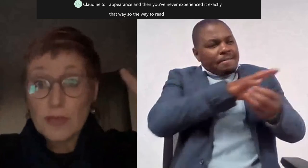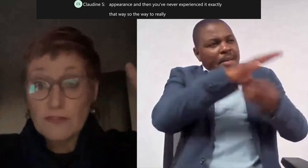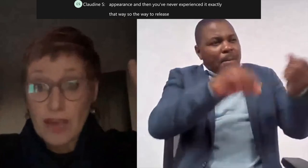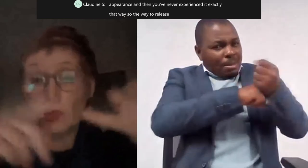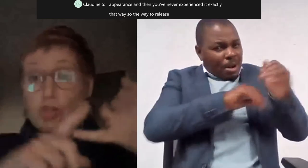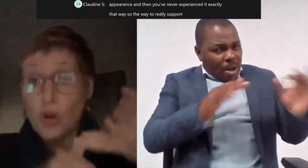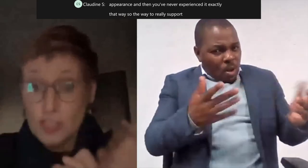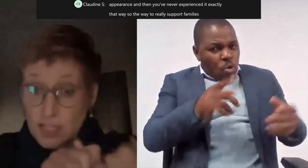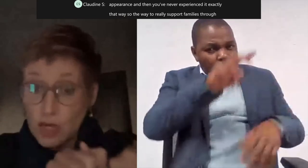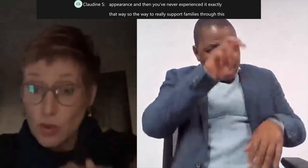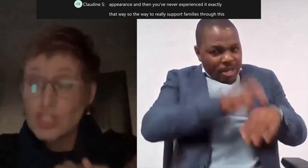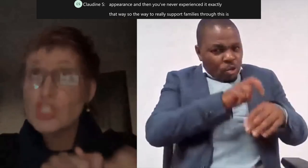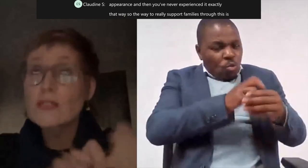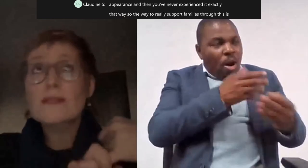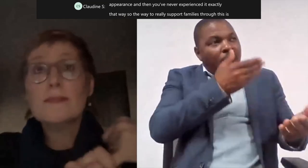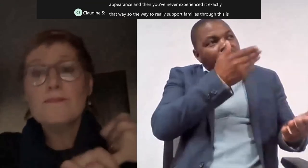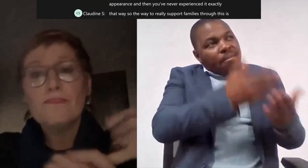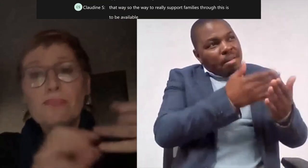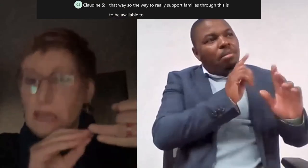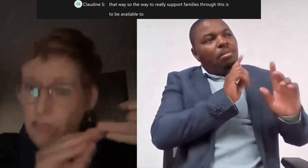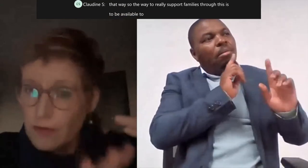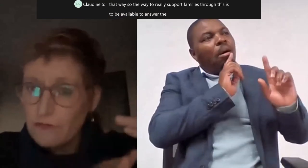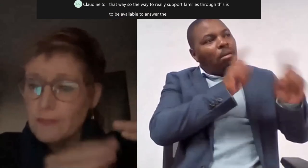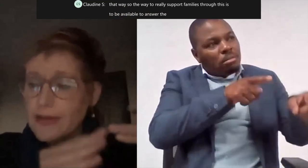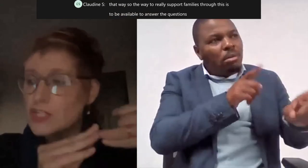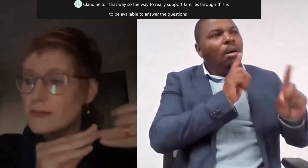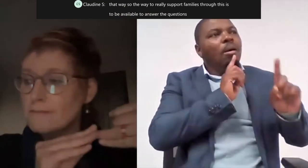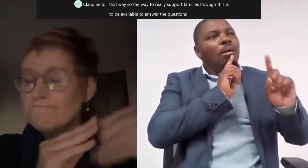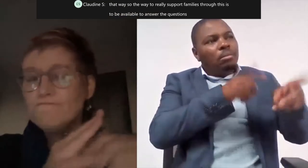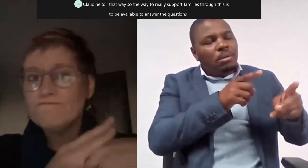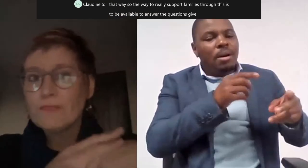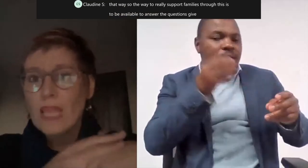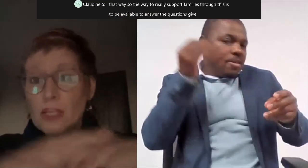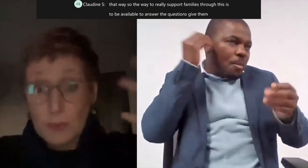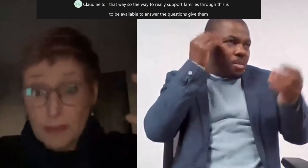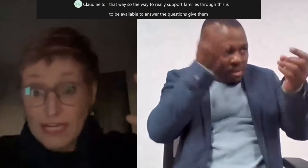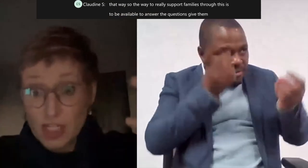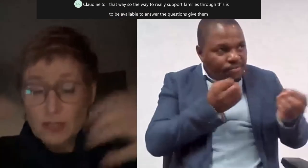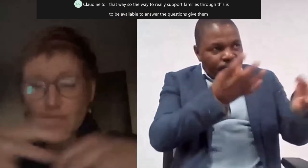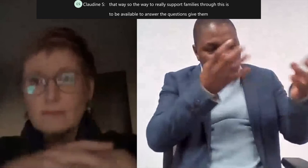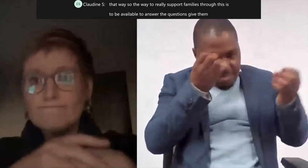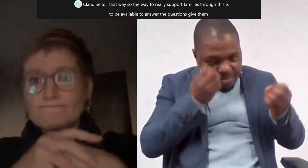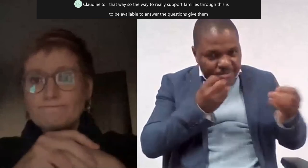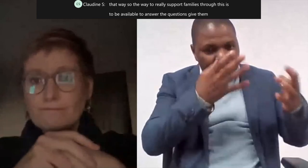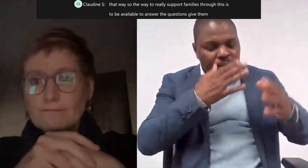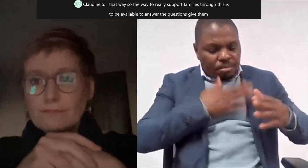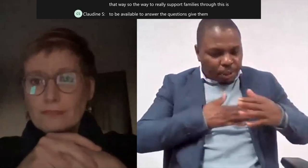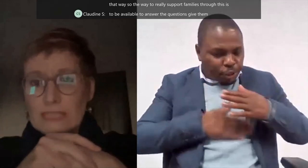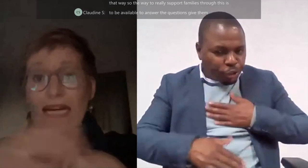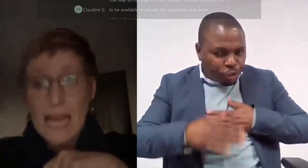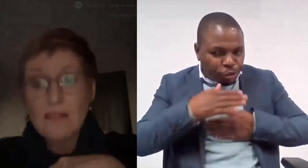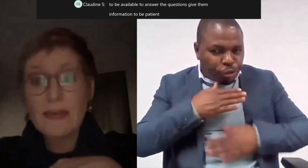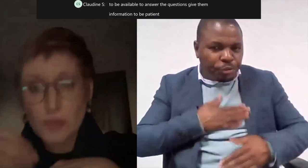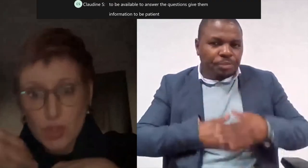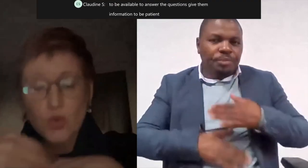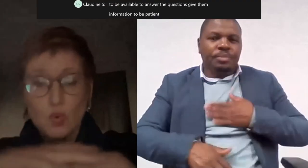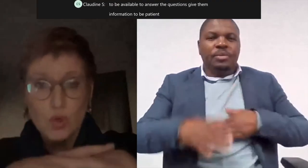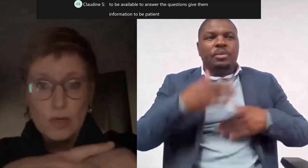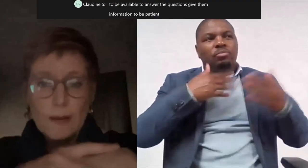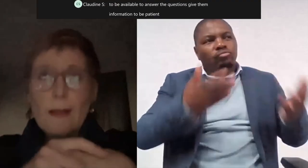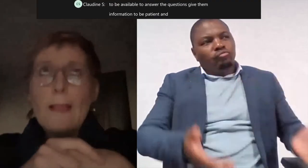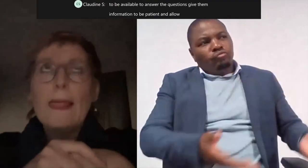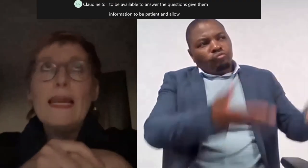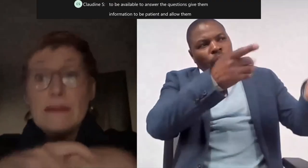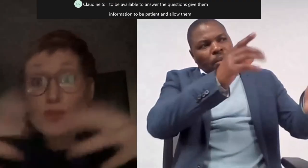this is to be available to answer their questions, give them information, to be patient, and allow them to